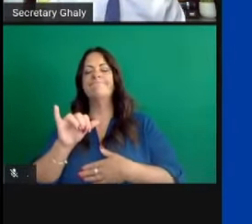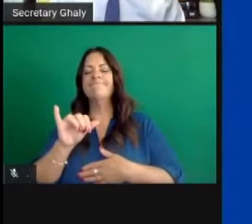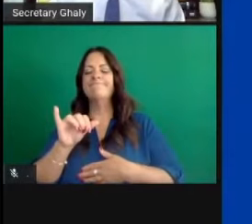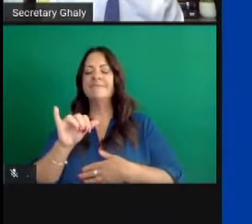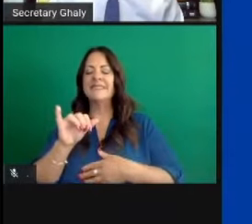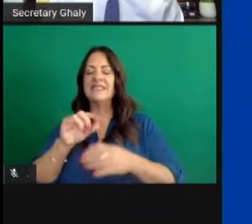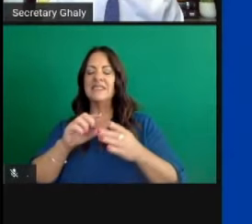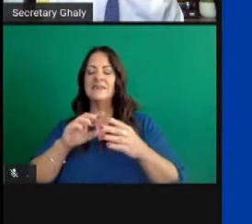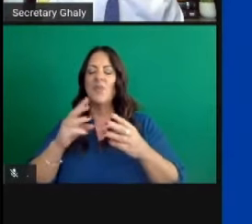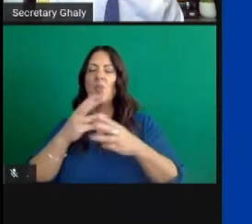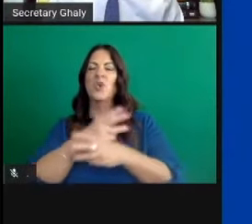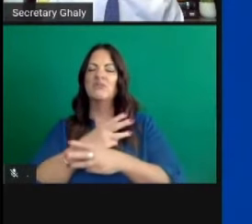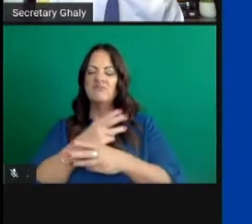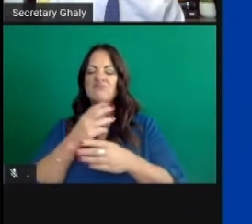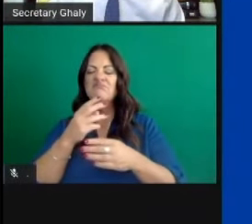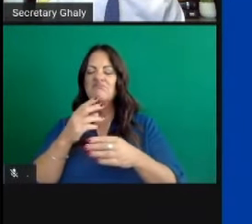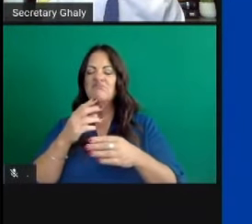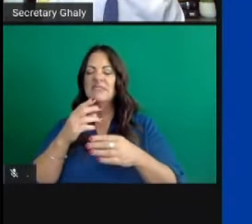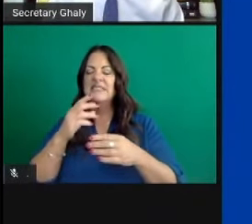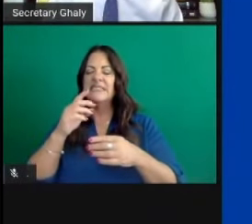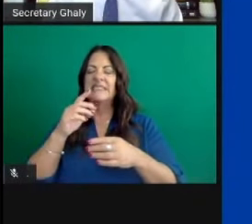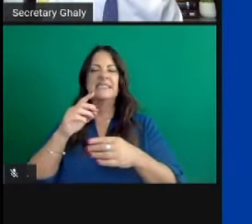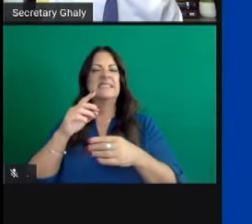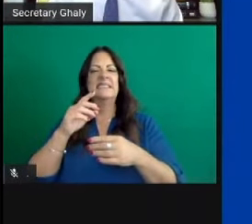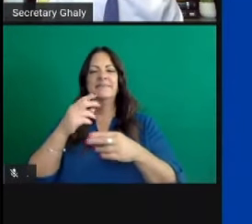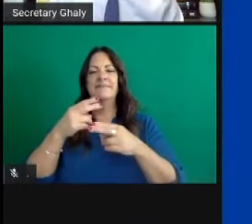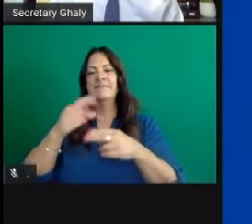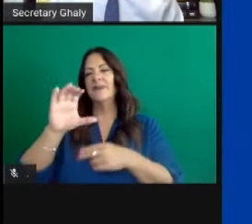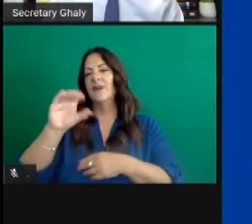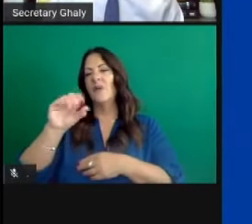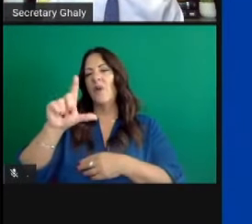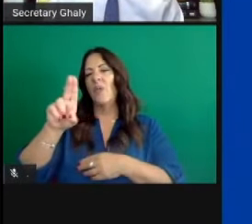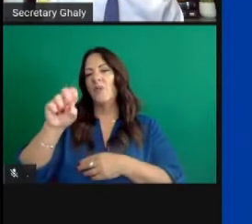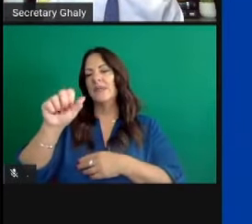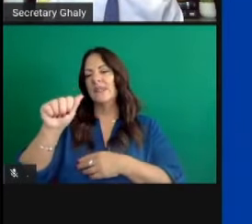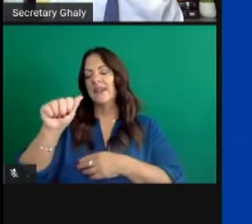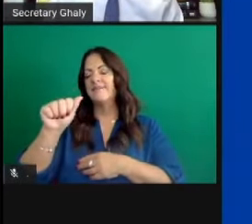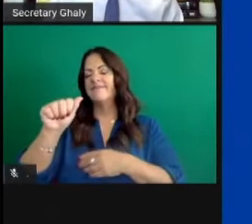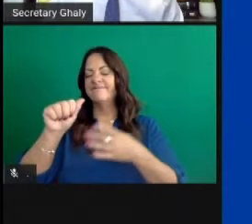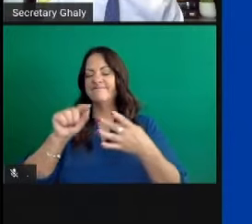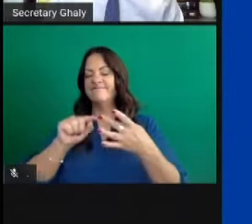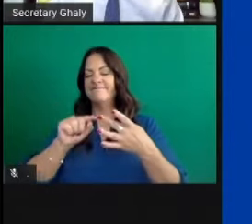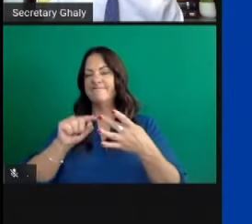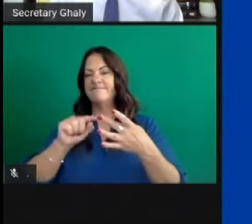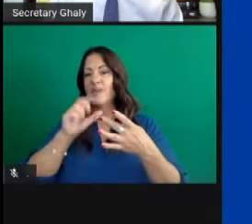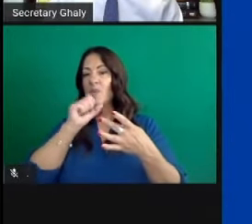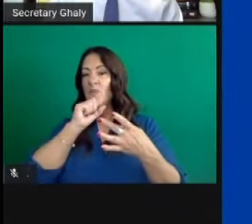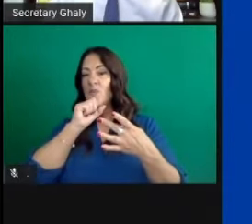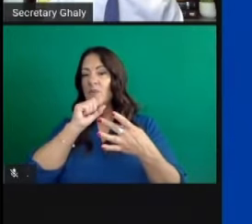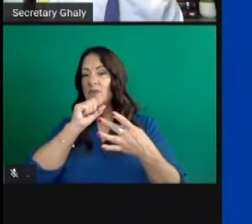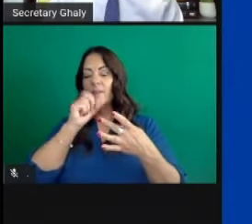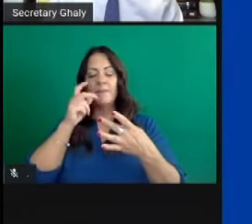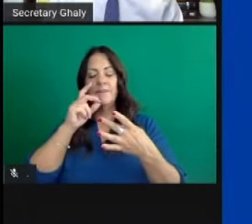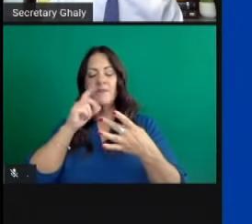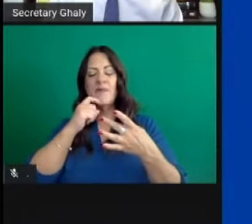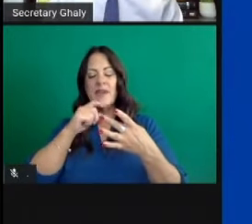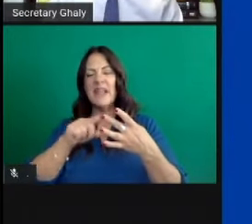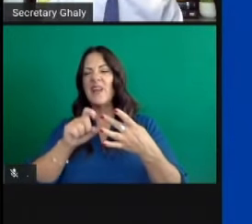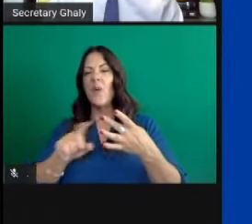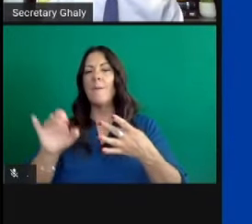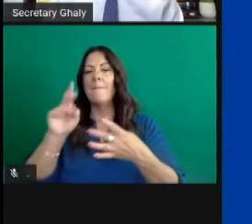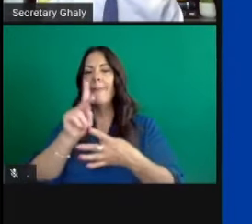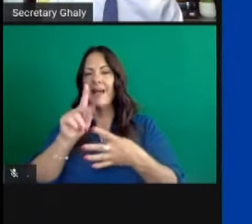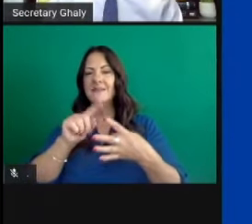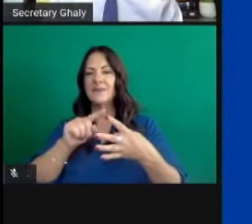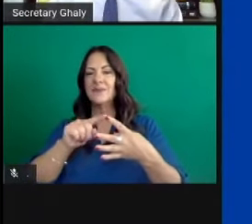Colusa, moving from the red to the orange tier. We have one county moving to a more restrictive